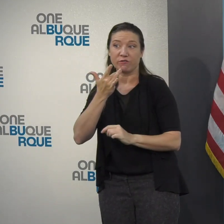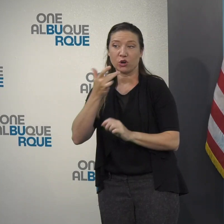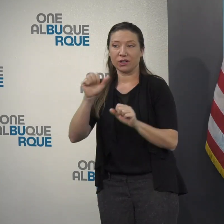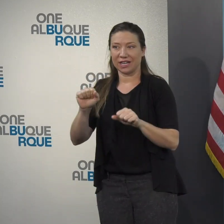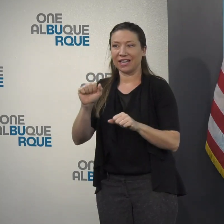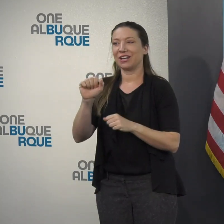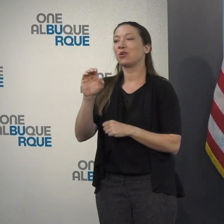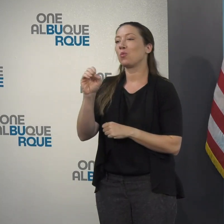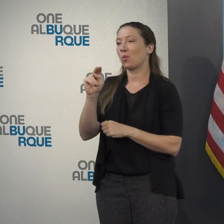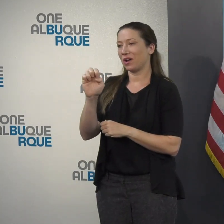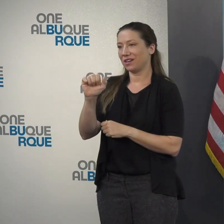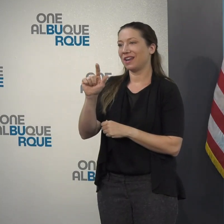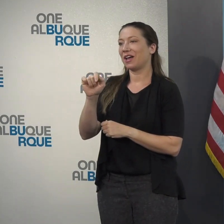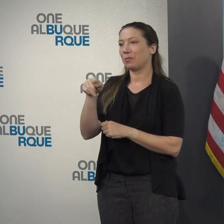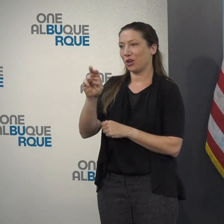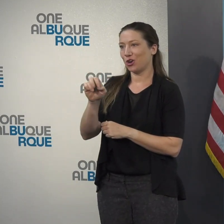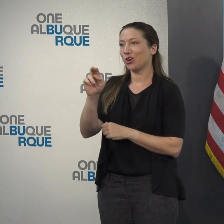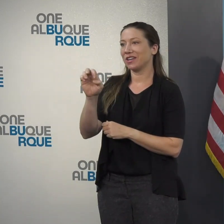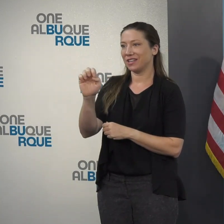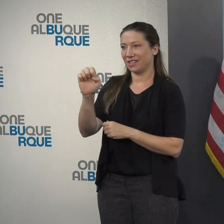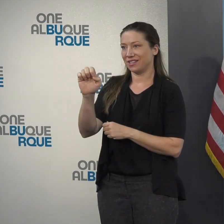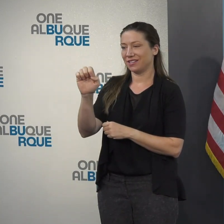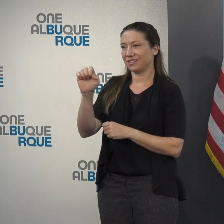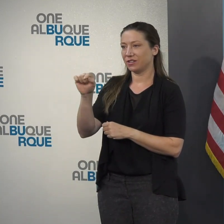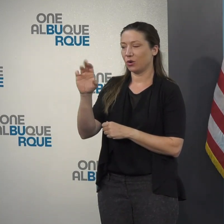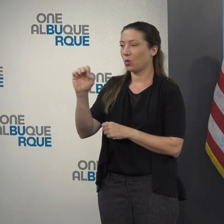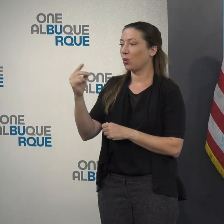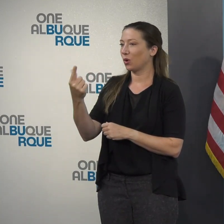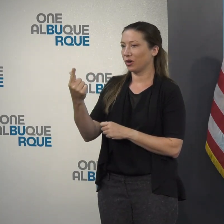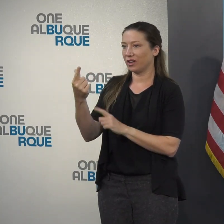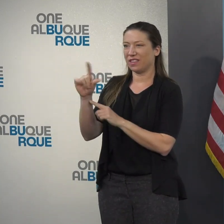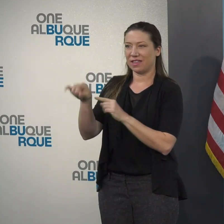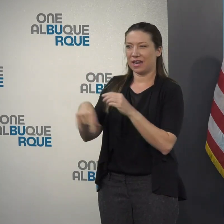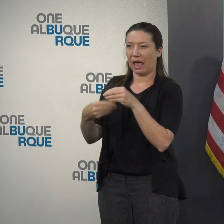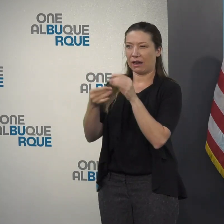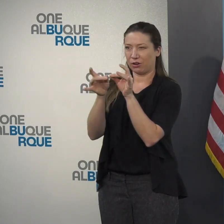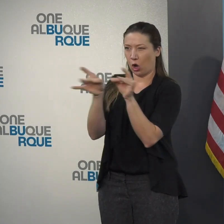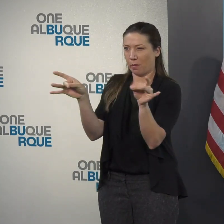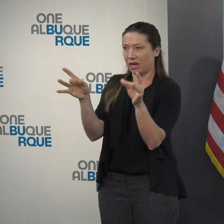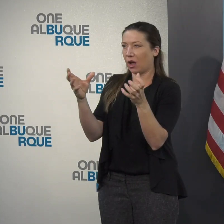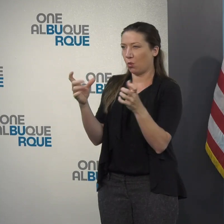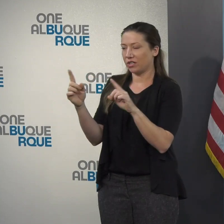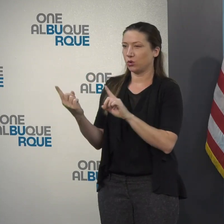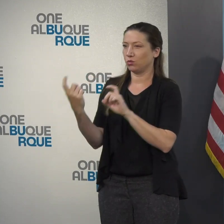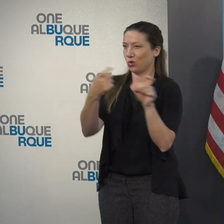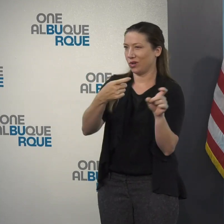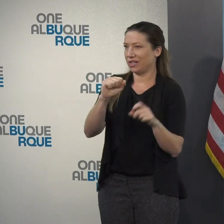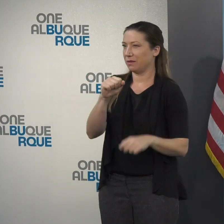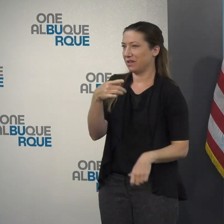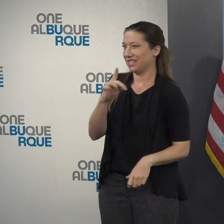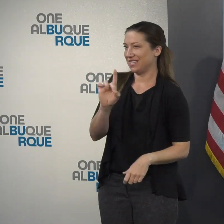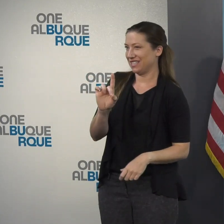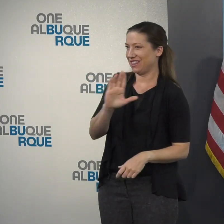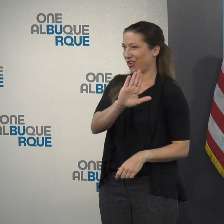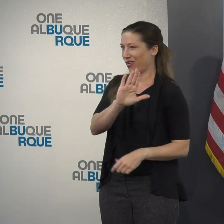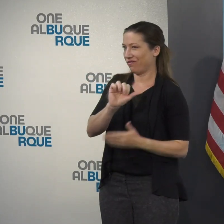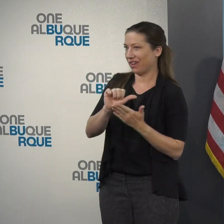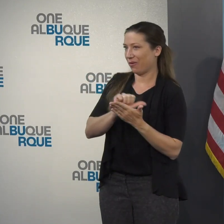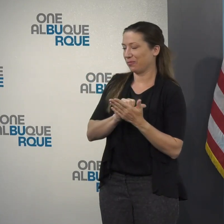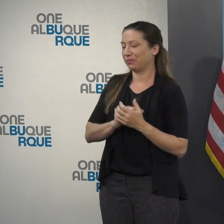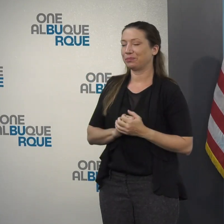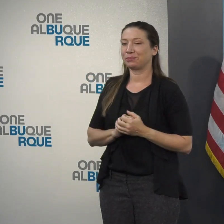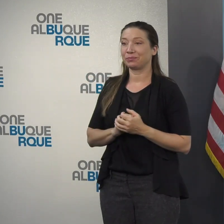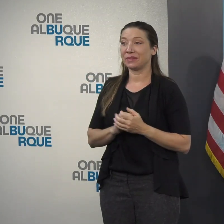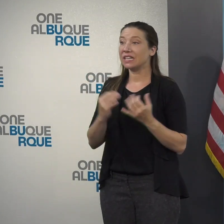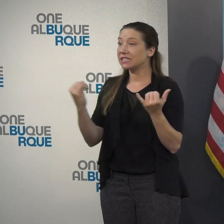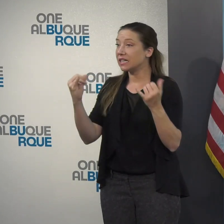memo or comment section, just note that you'd like your money to go to the Chaplains Fund. Okay, our myth-busting item for today is